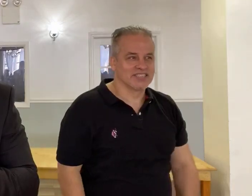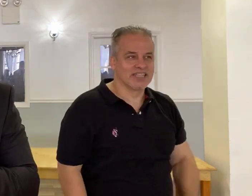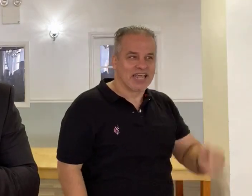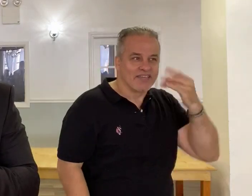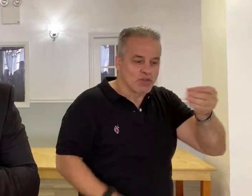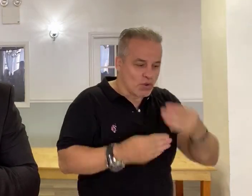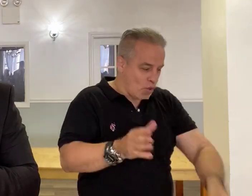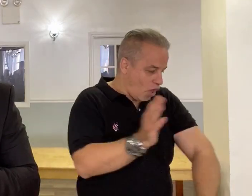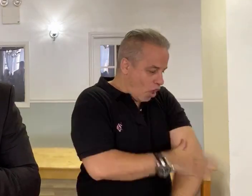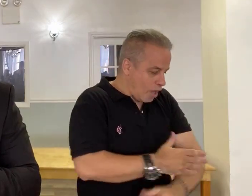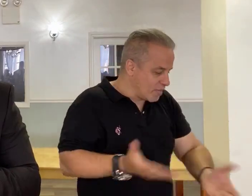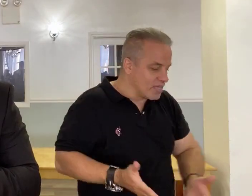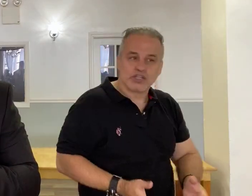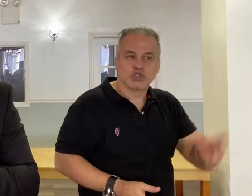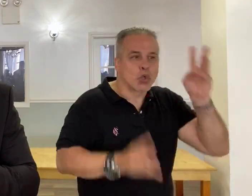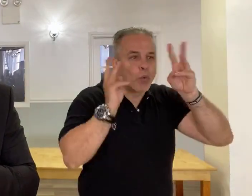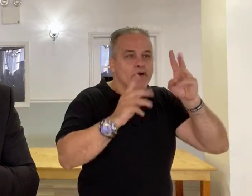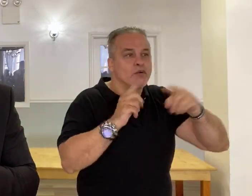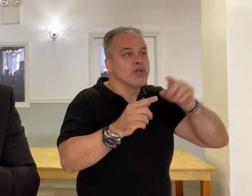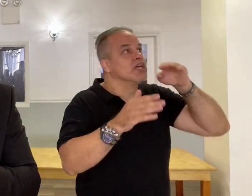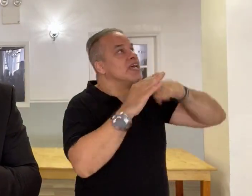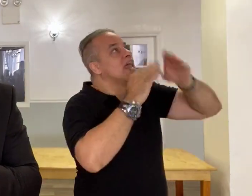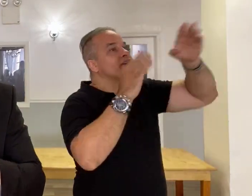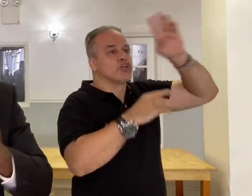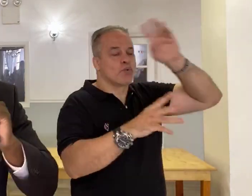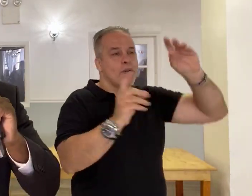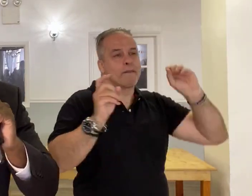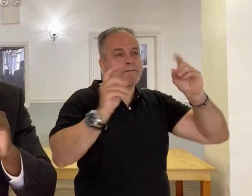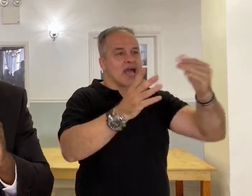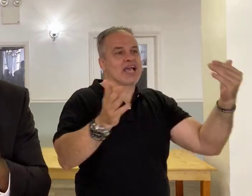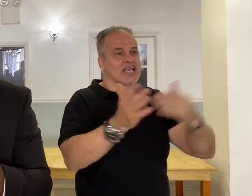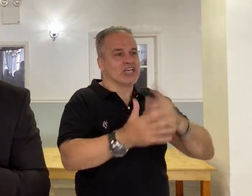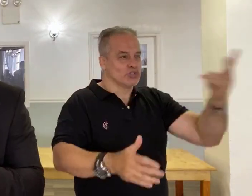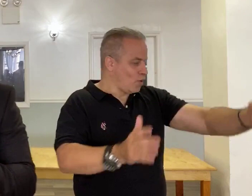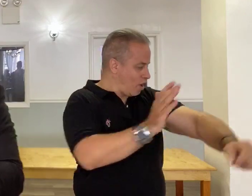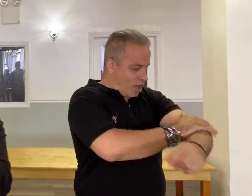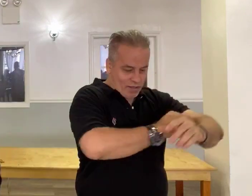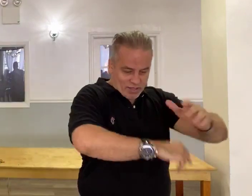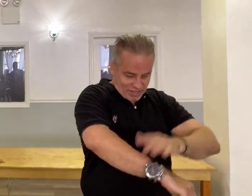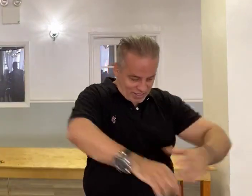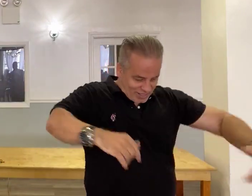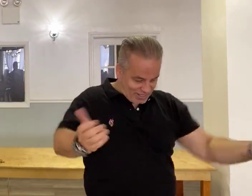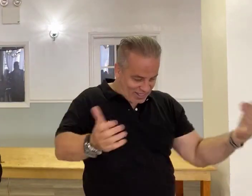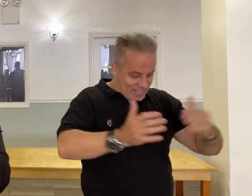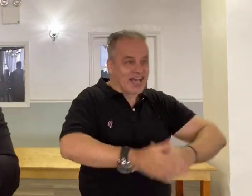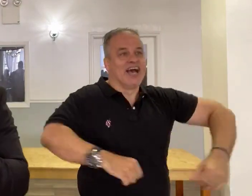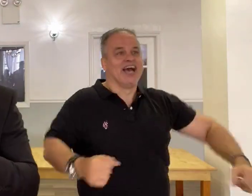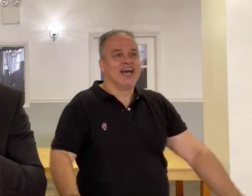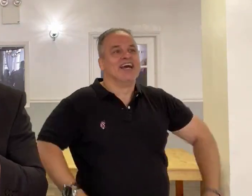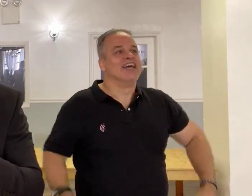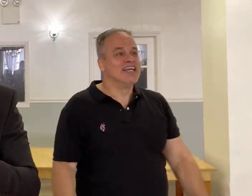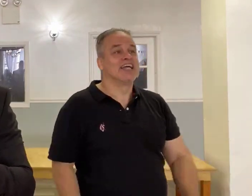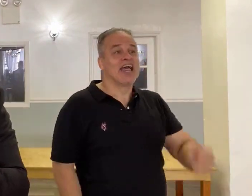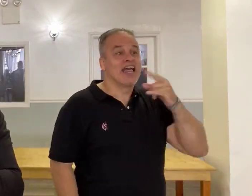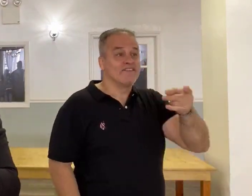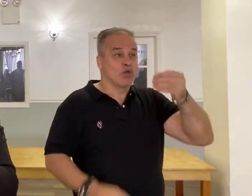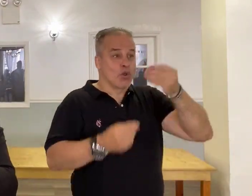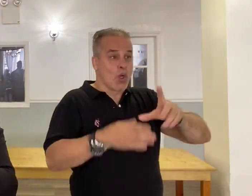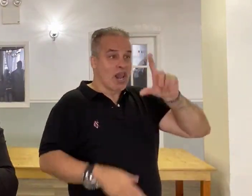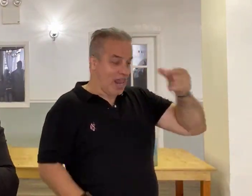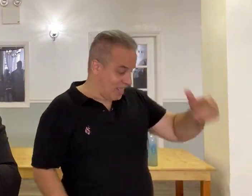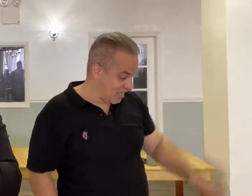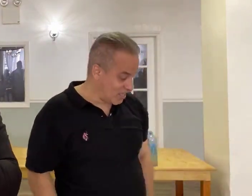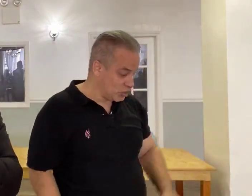everything. You'll be whole. You'll have two arms again. Two feet.